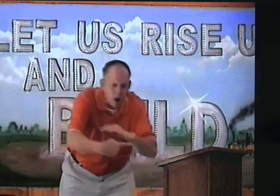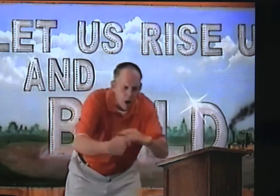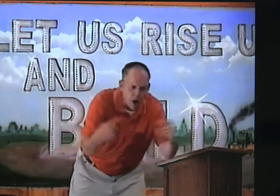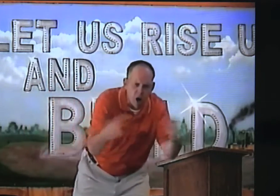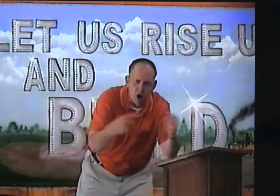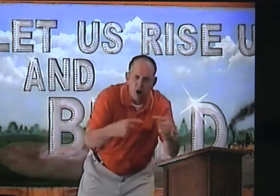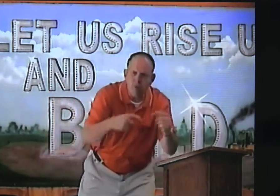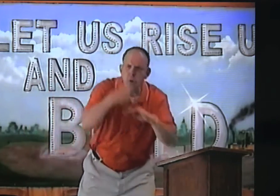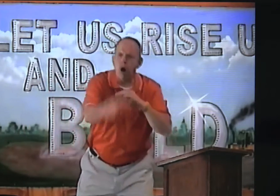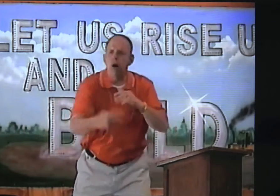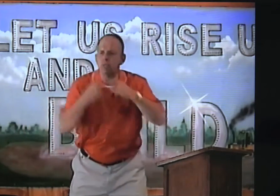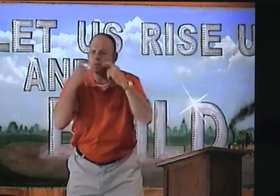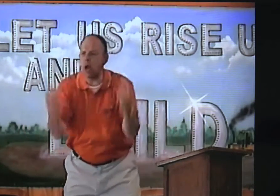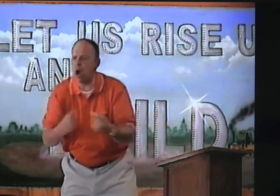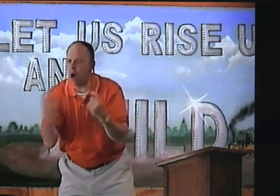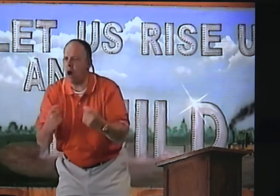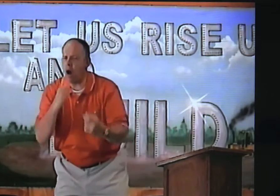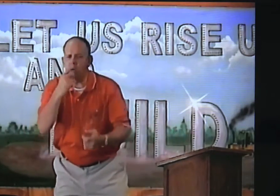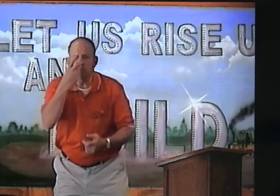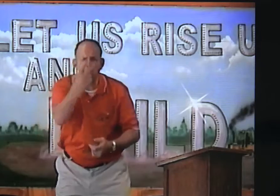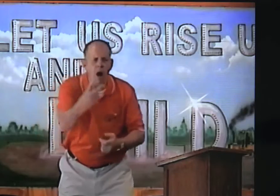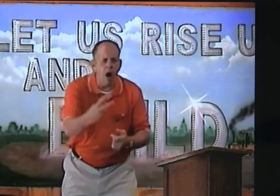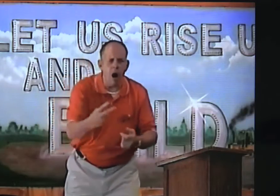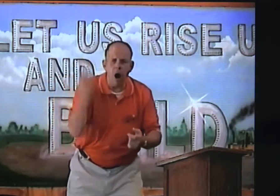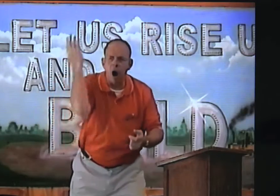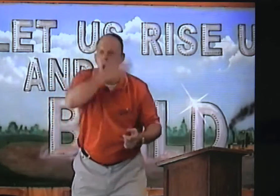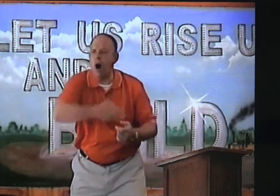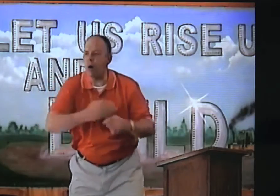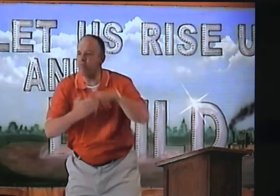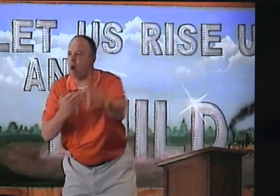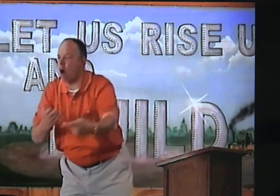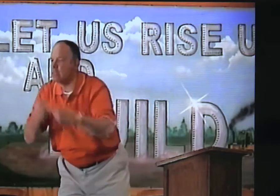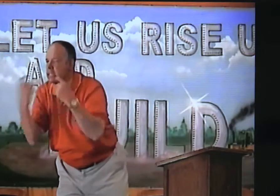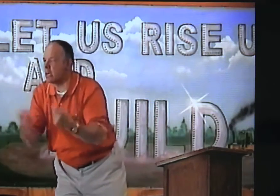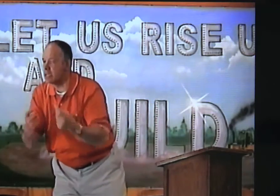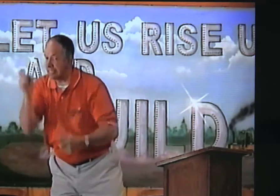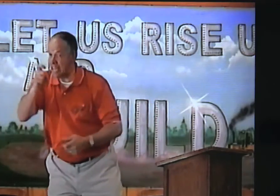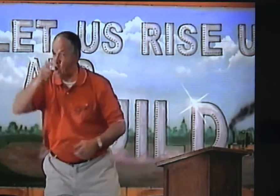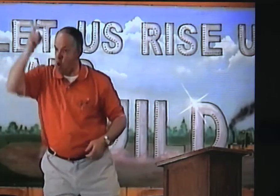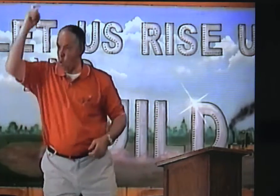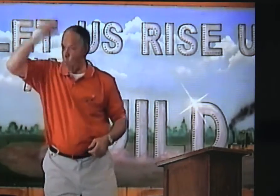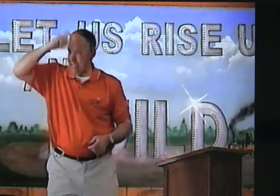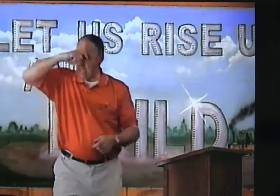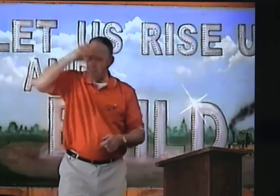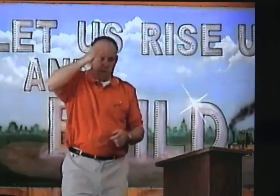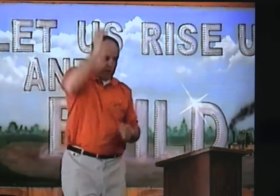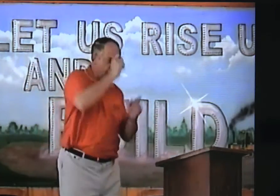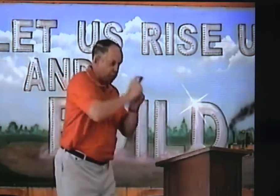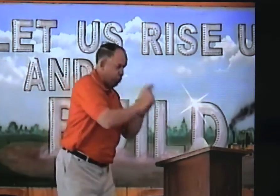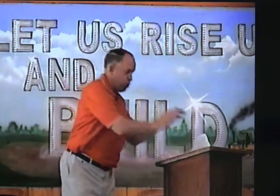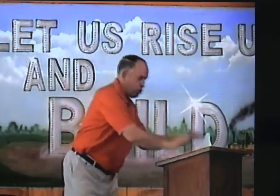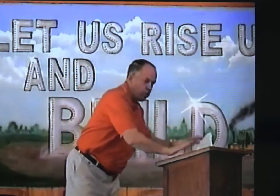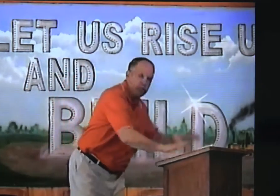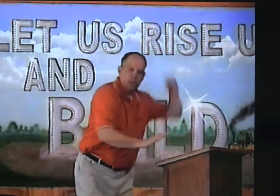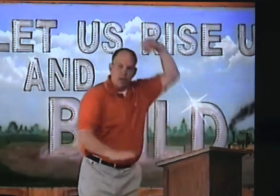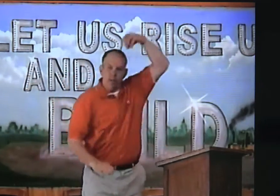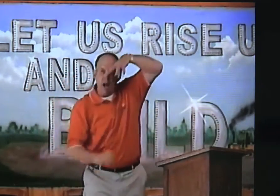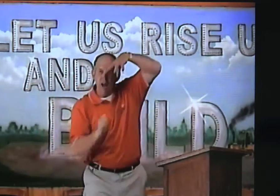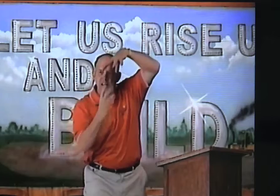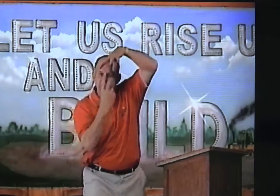have understanding. You don't need to fall and hurt yourself. You don't need to fall in sin. You don't need. Wisdom will teach you that